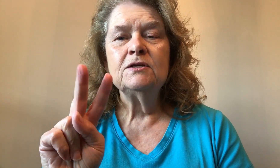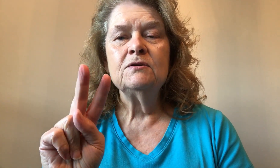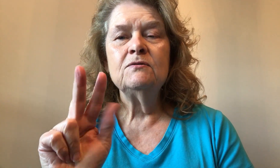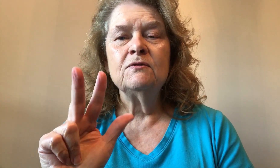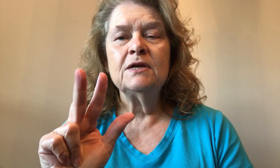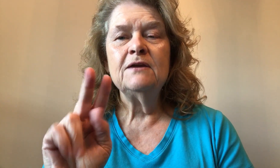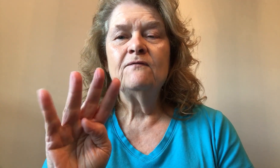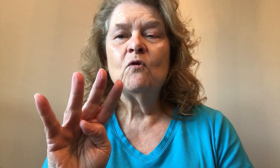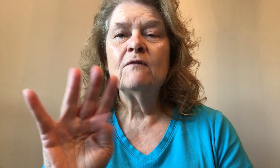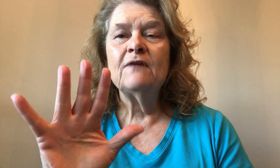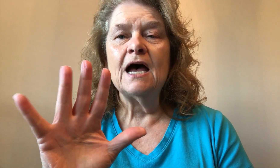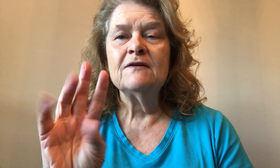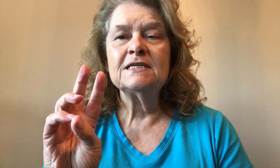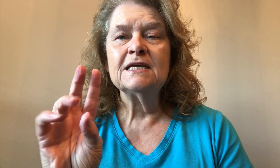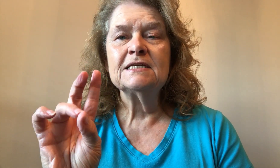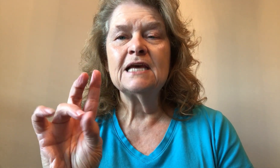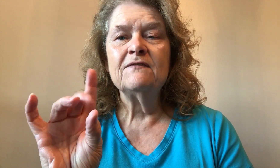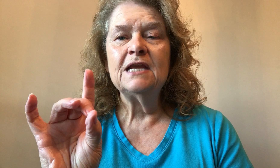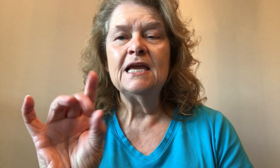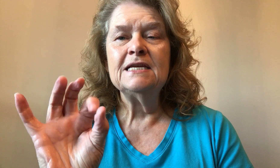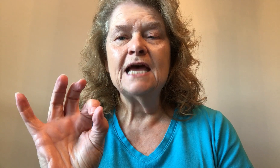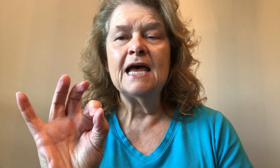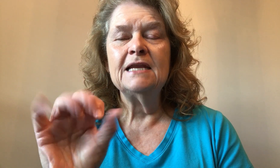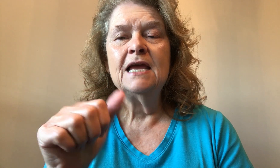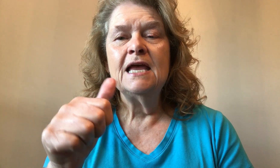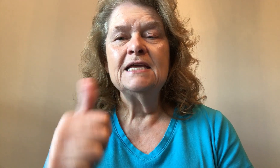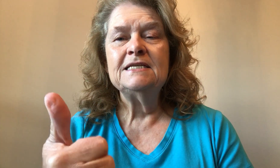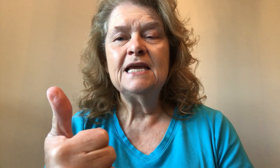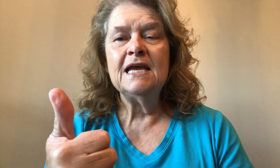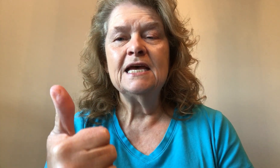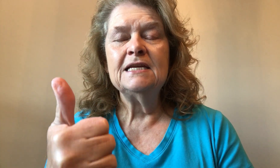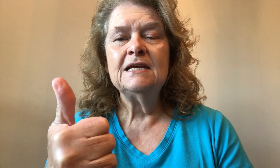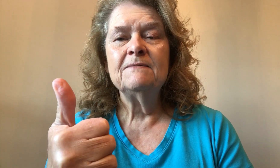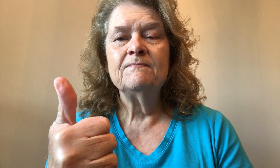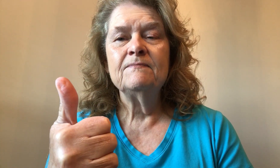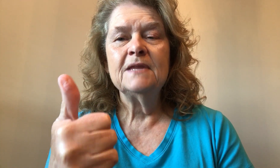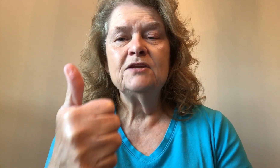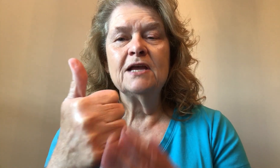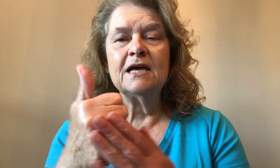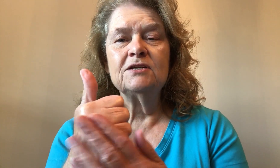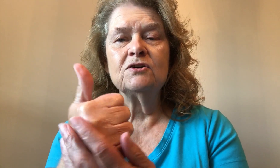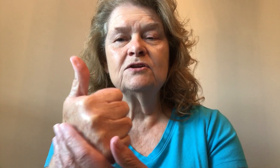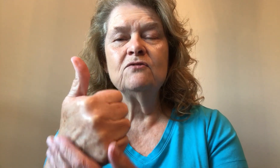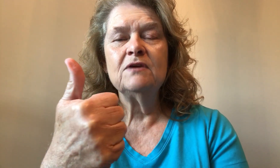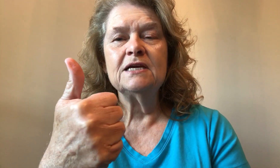2, 3, 4, 5, 6, 7, 8, 9, 10, and you kind of turn your wrist.